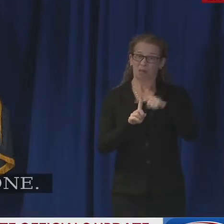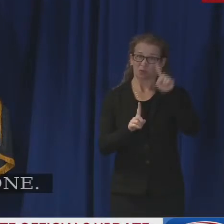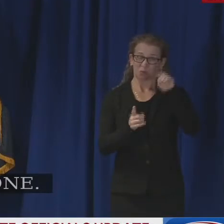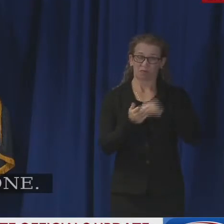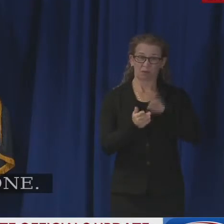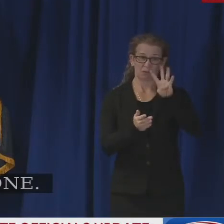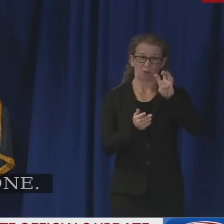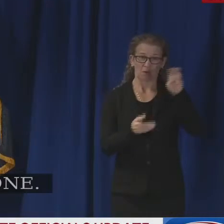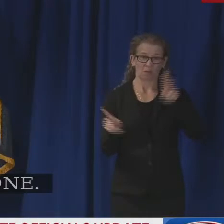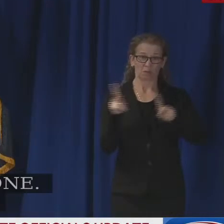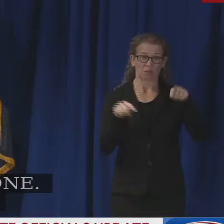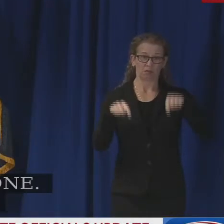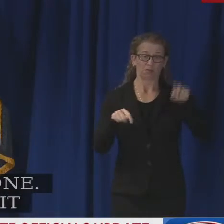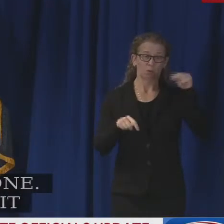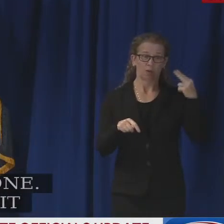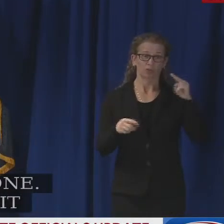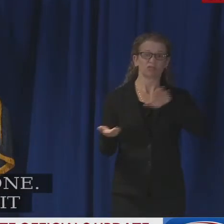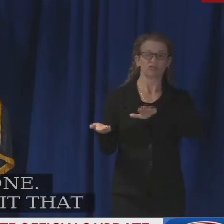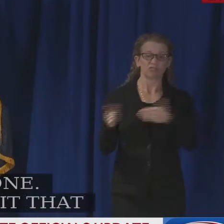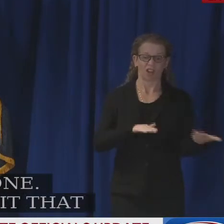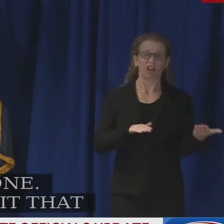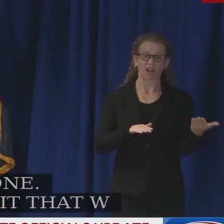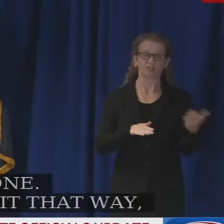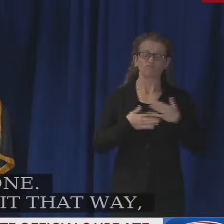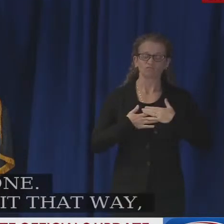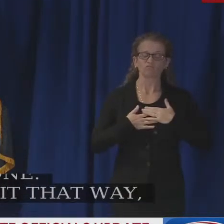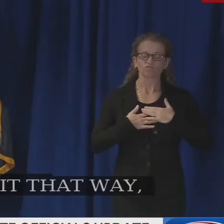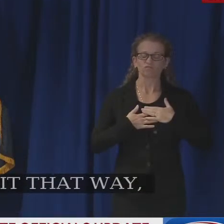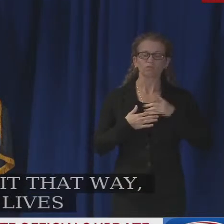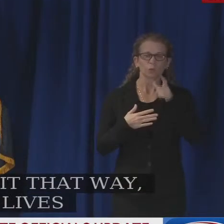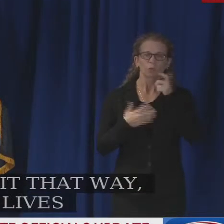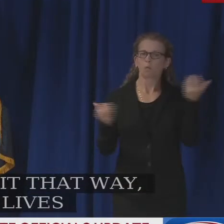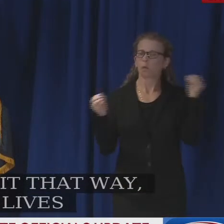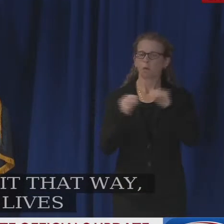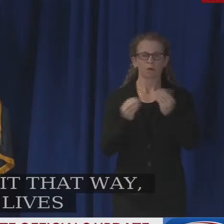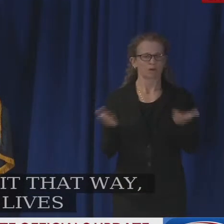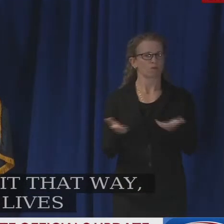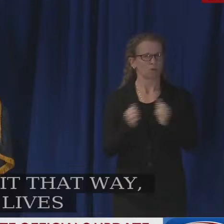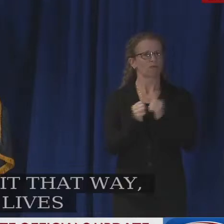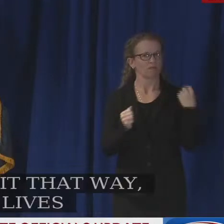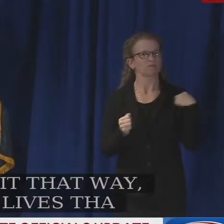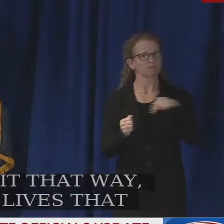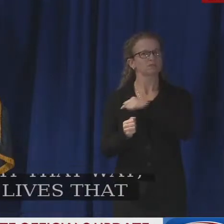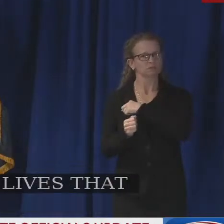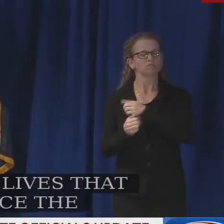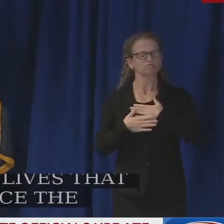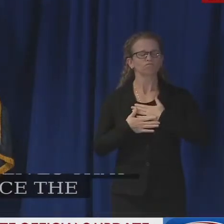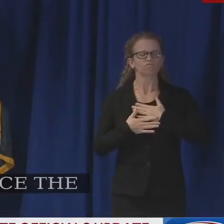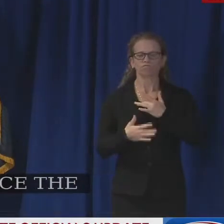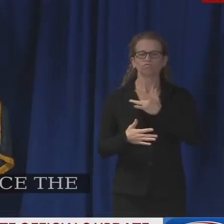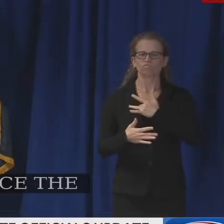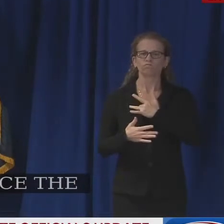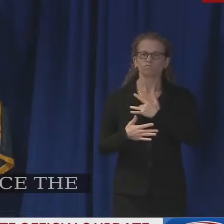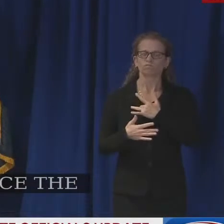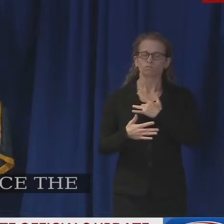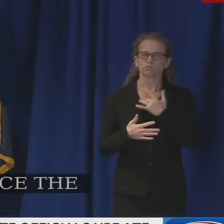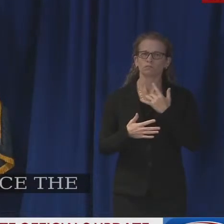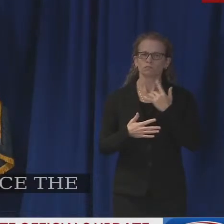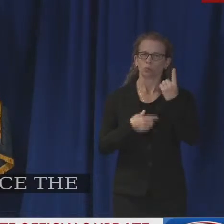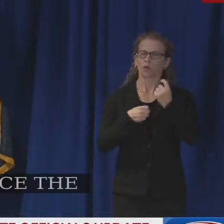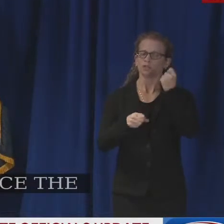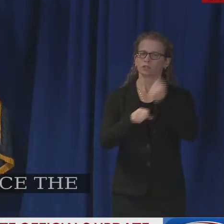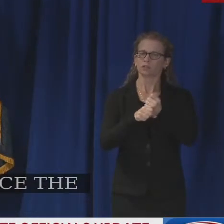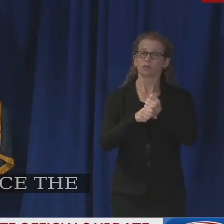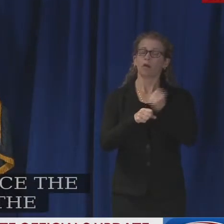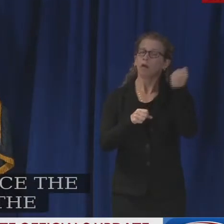lost since the beginning of this pandemic, 400 individuals that are not with us anymore, and so it has been a very hard year. Clearly the case